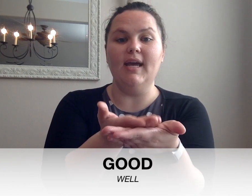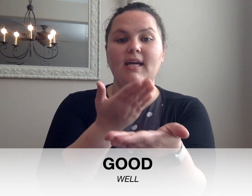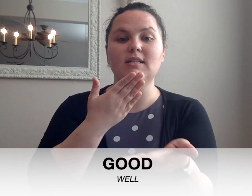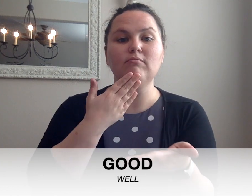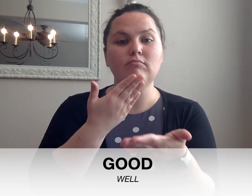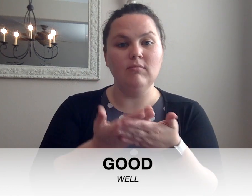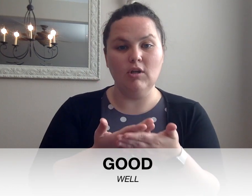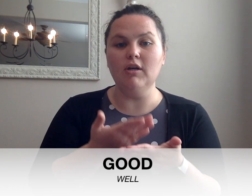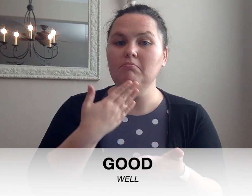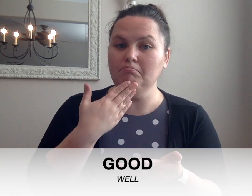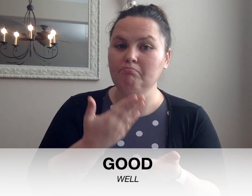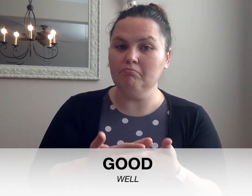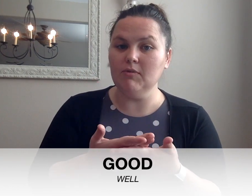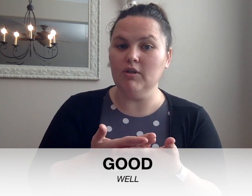hand. Good.